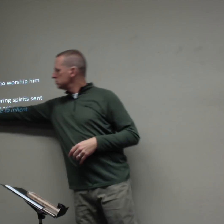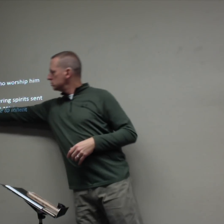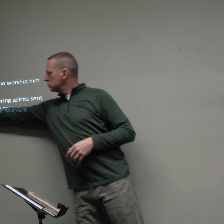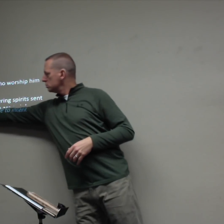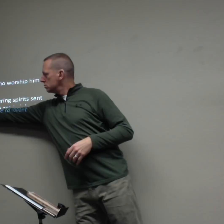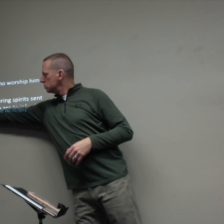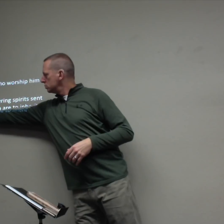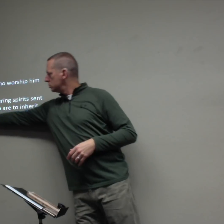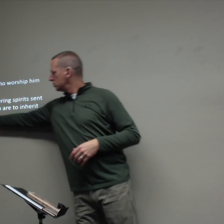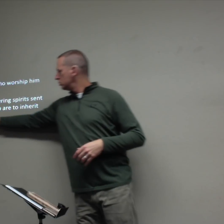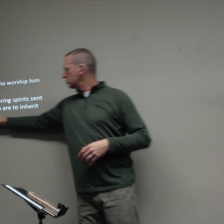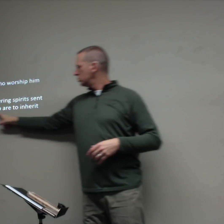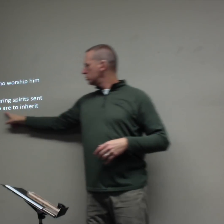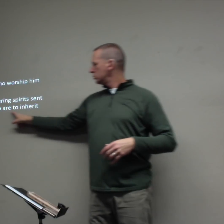ministering spirits like angels?